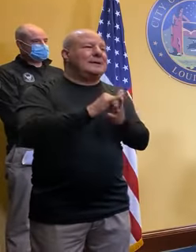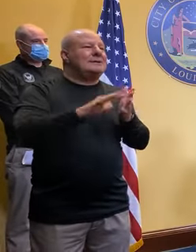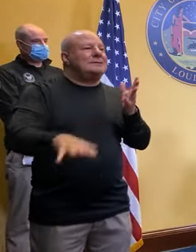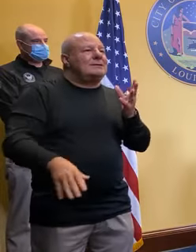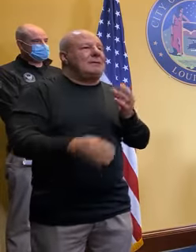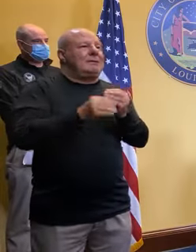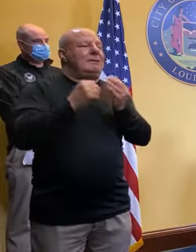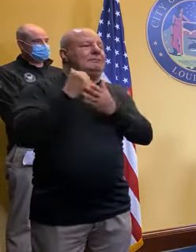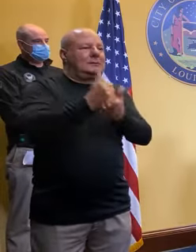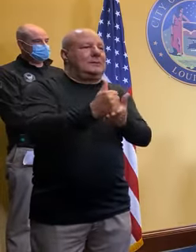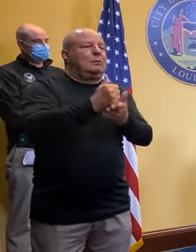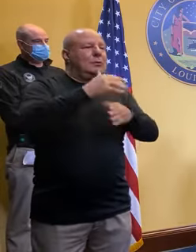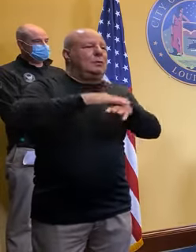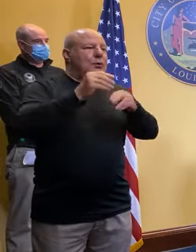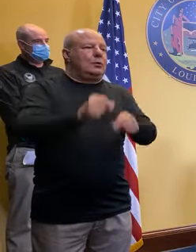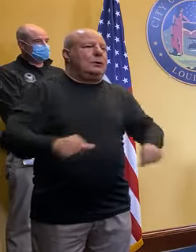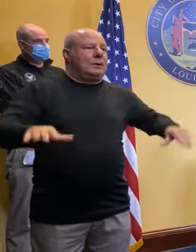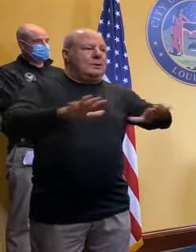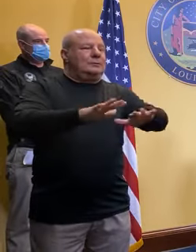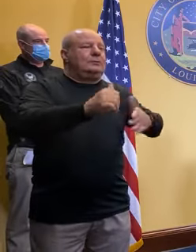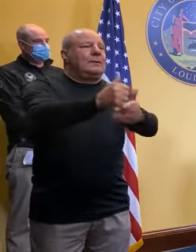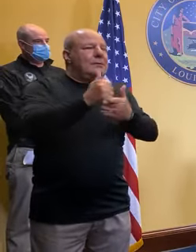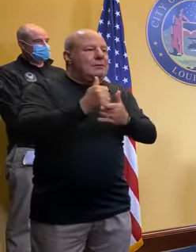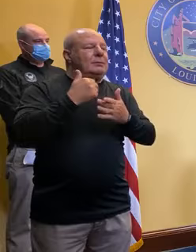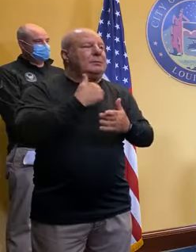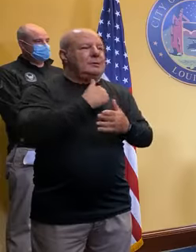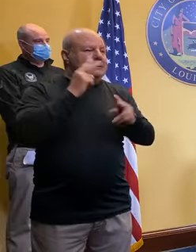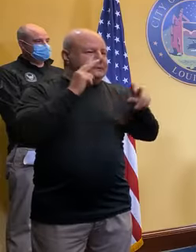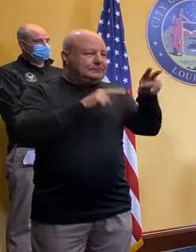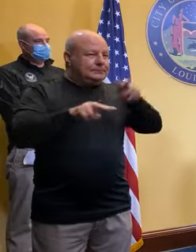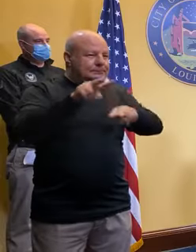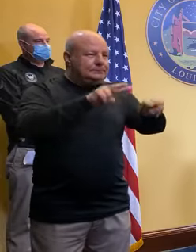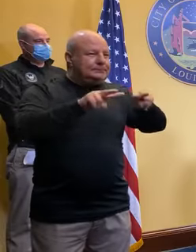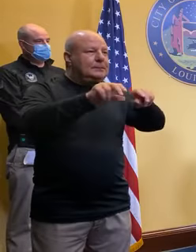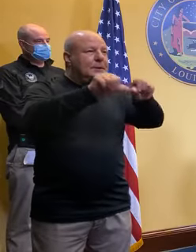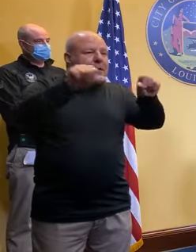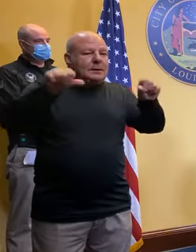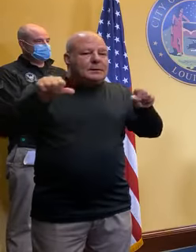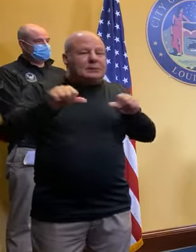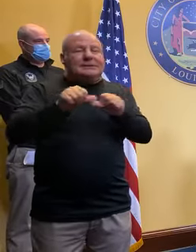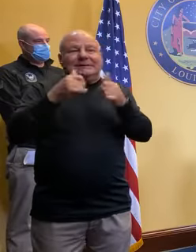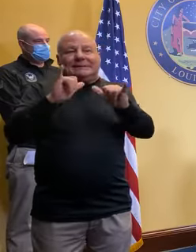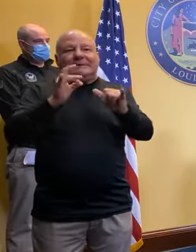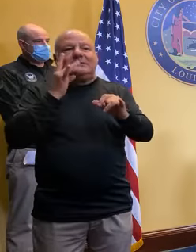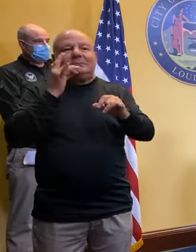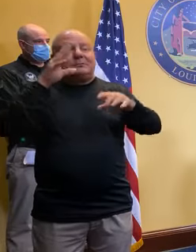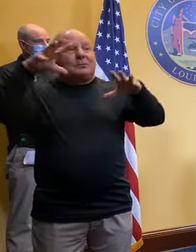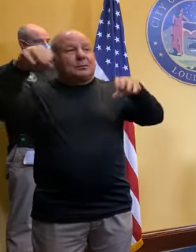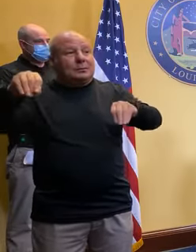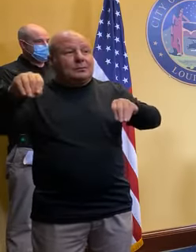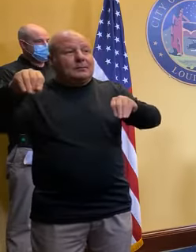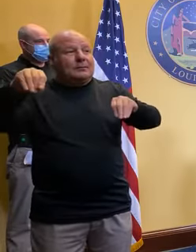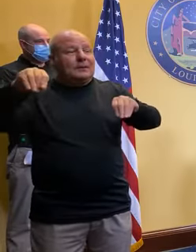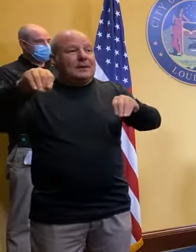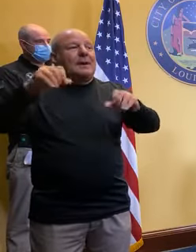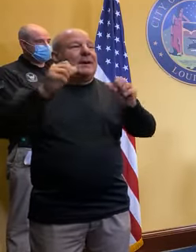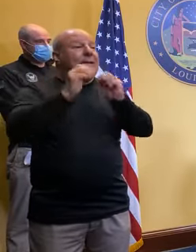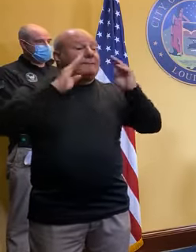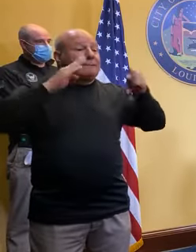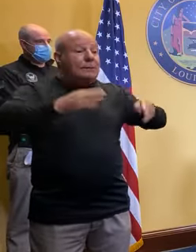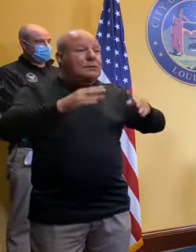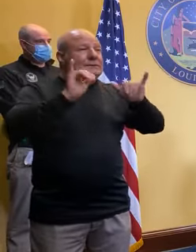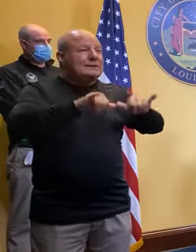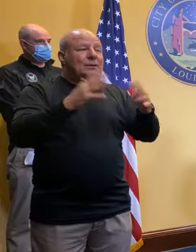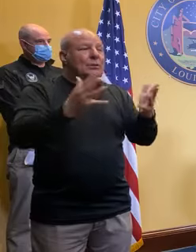asset on the ground, helping us to monitor areas that still are without power, and with the focus being